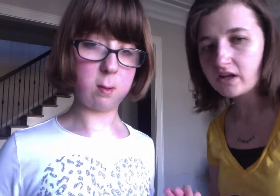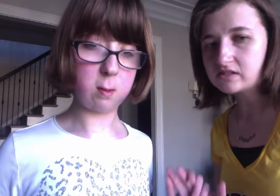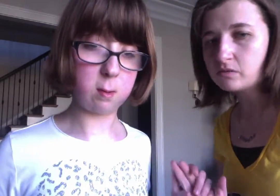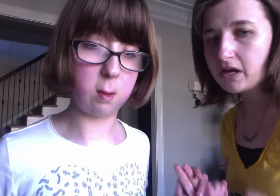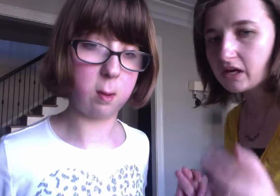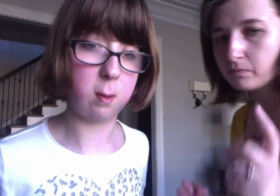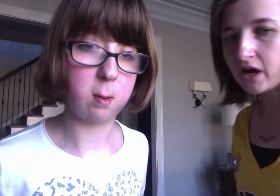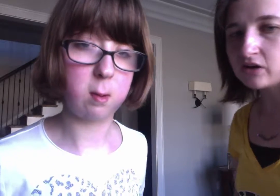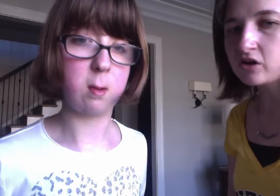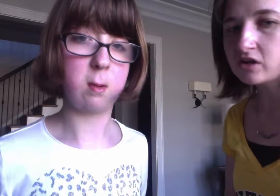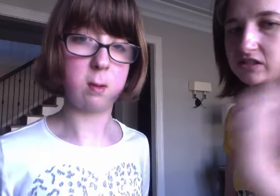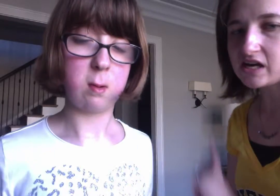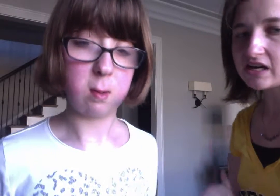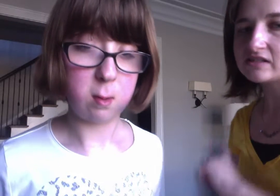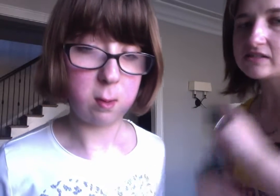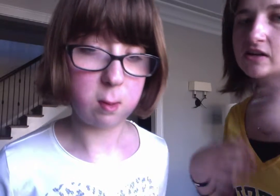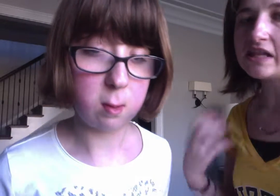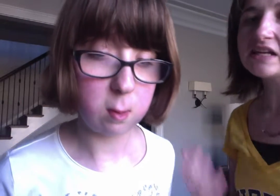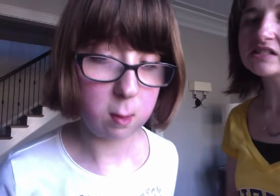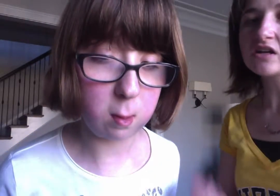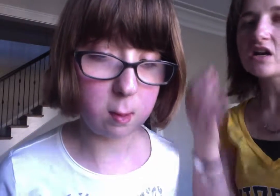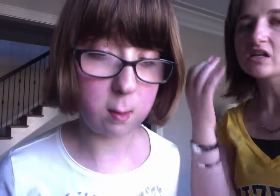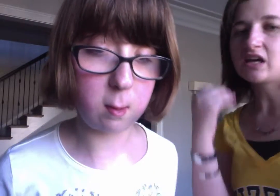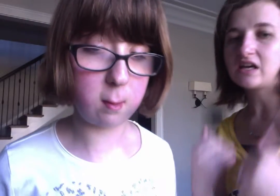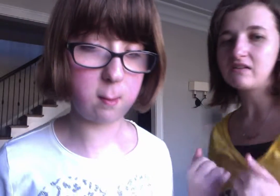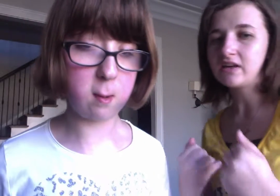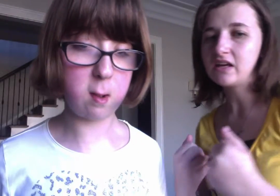To make a brighter day, so let's start giving.